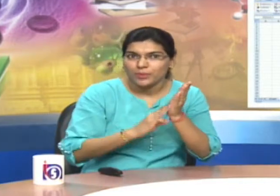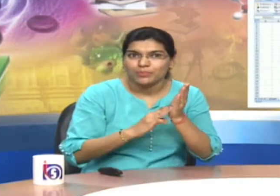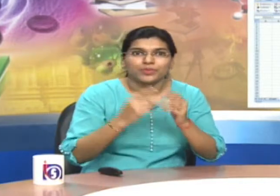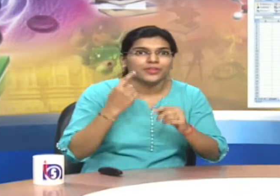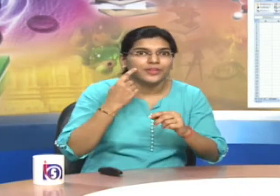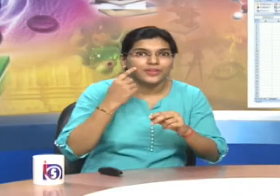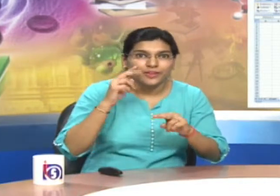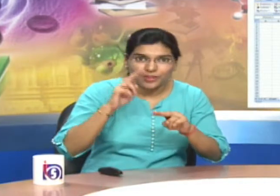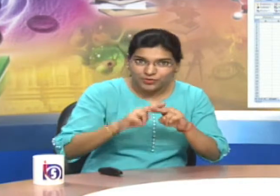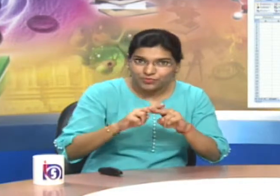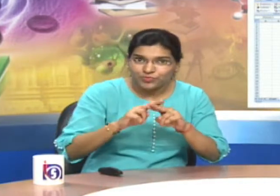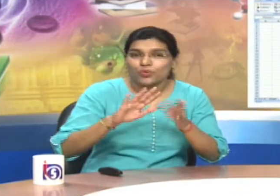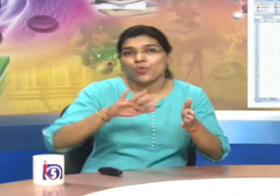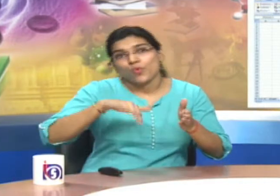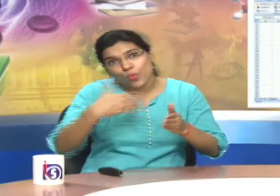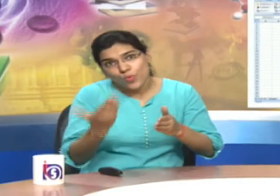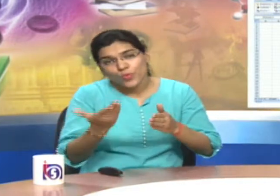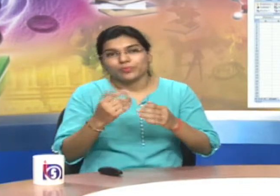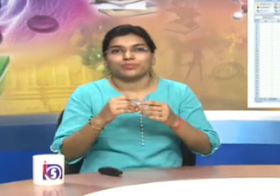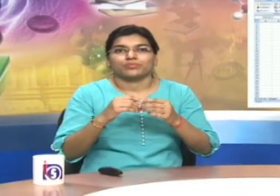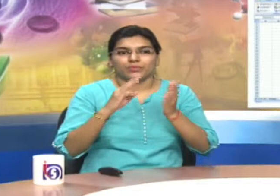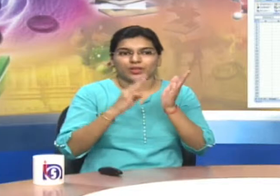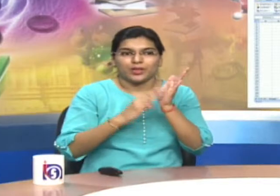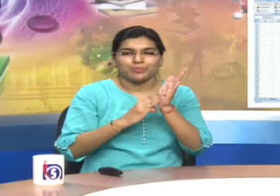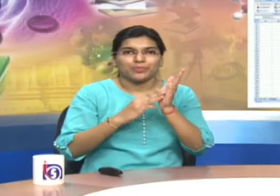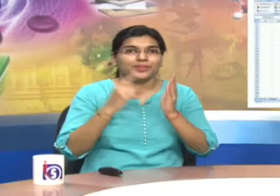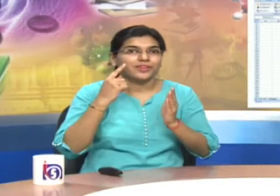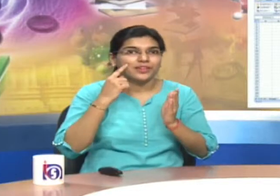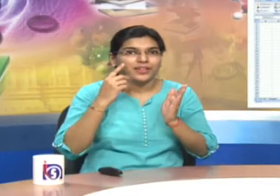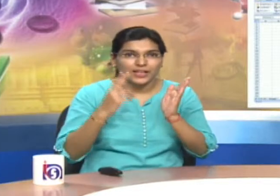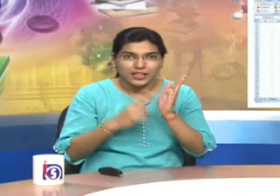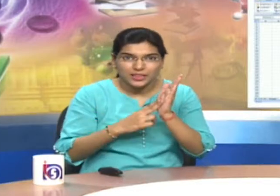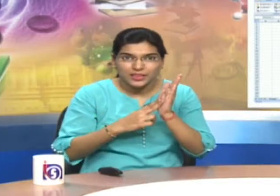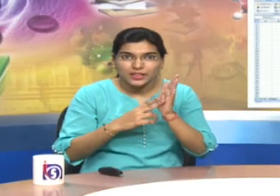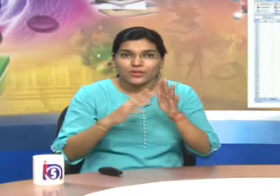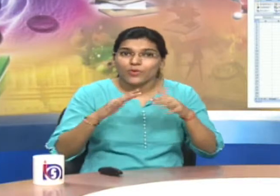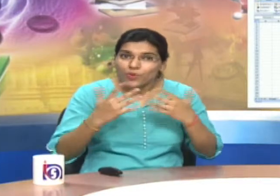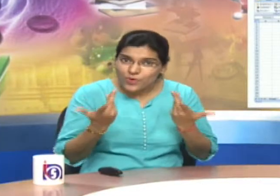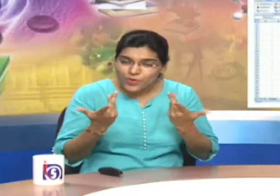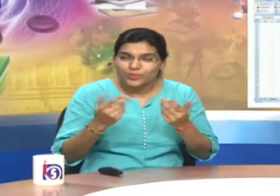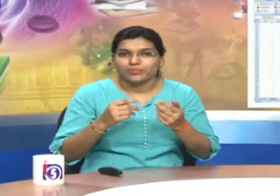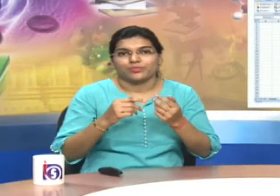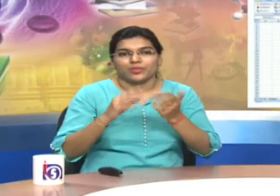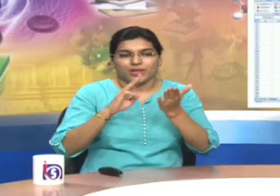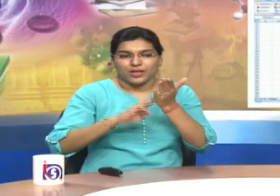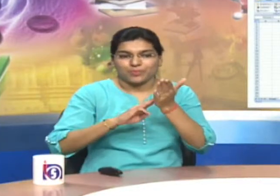students' marks, how to use the functions, minimum, maximum